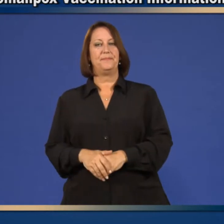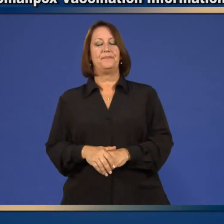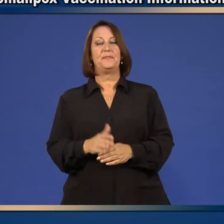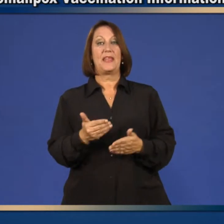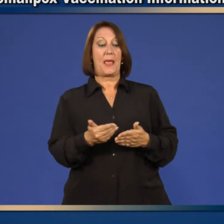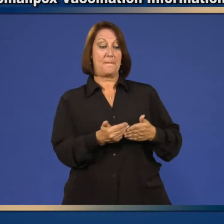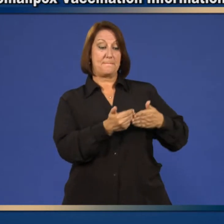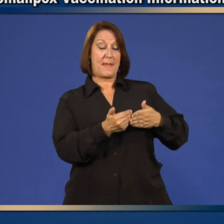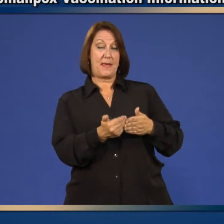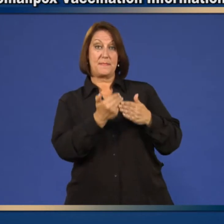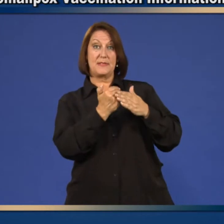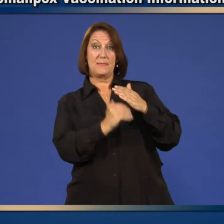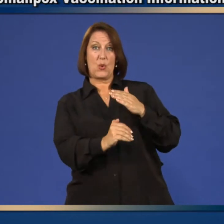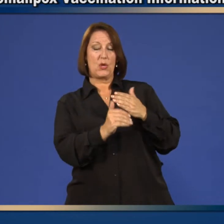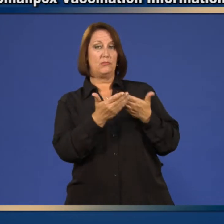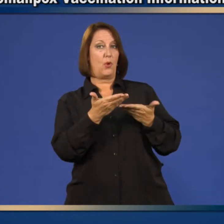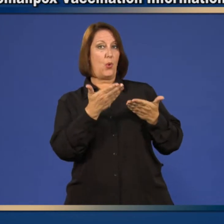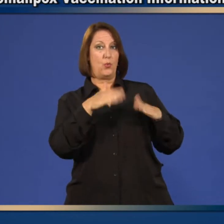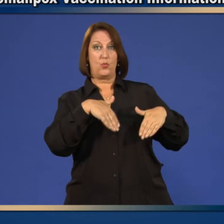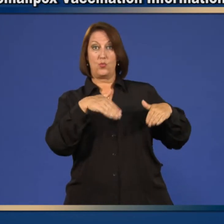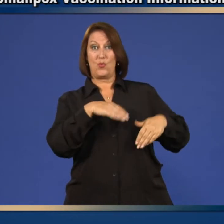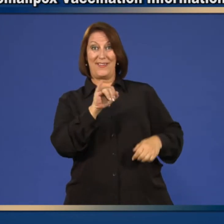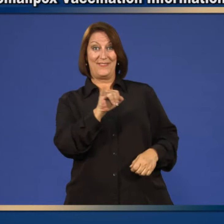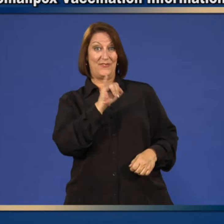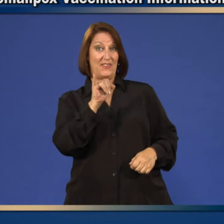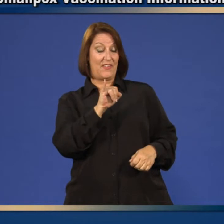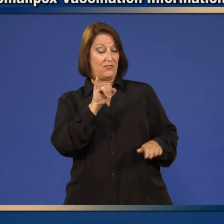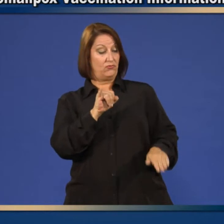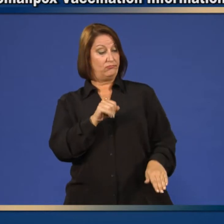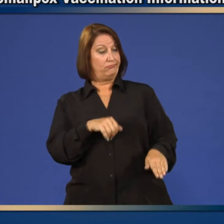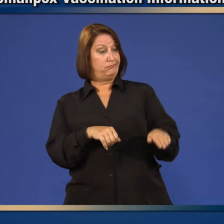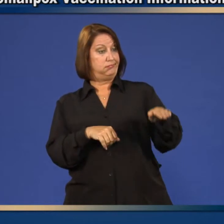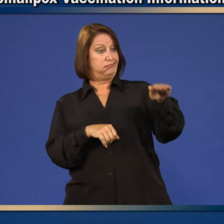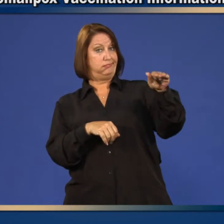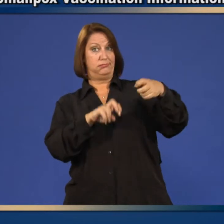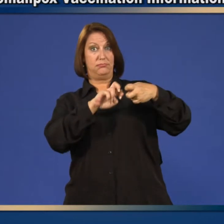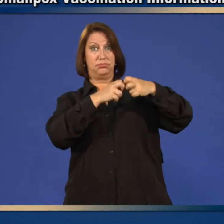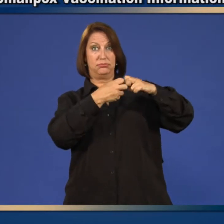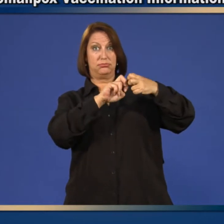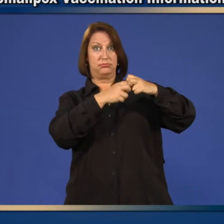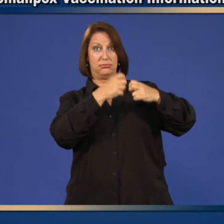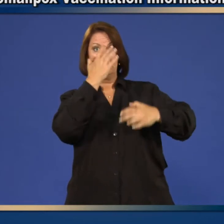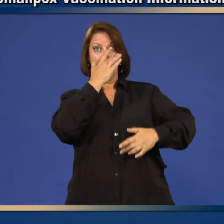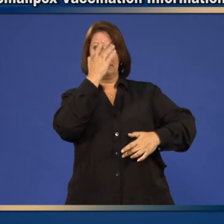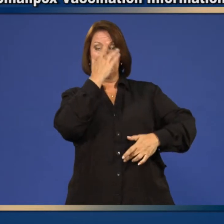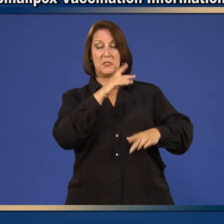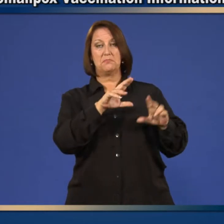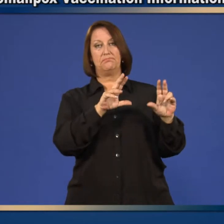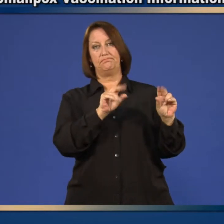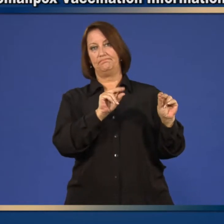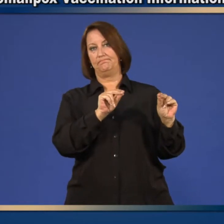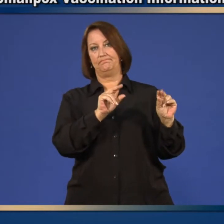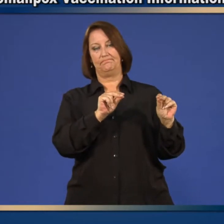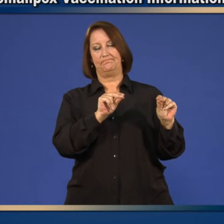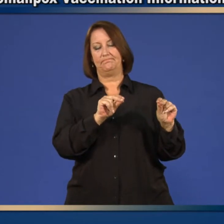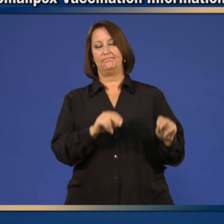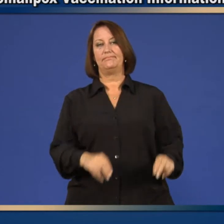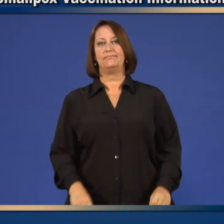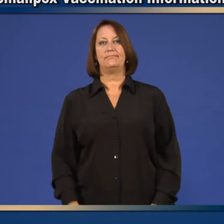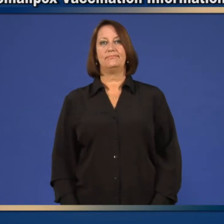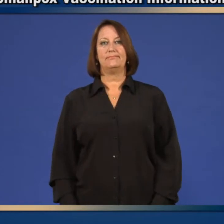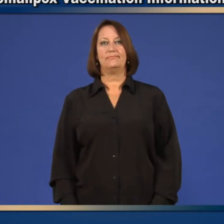Babies born without fetal vaccinia are not known to have a greater risk of future medical problems.